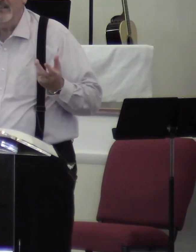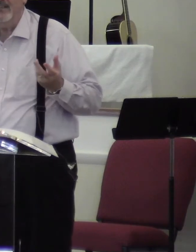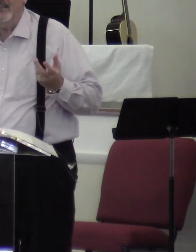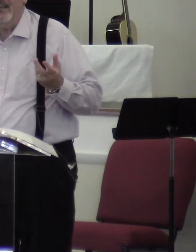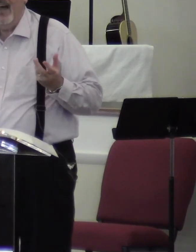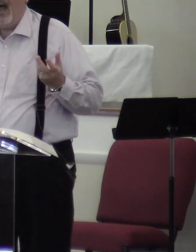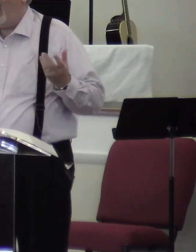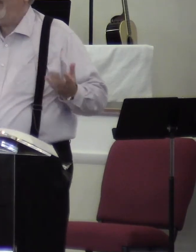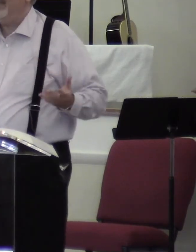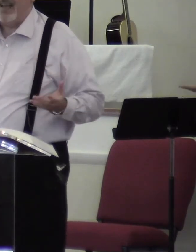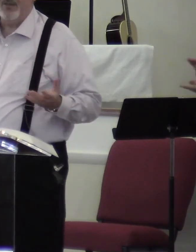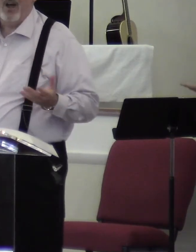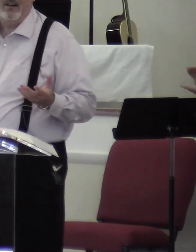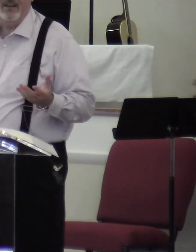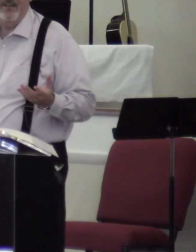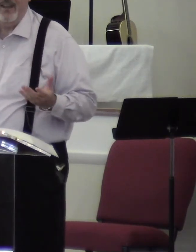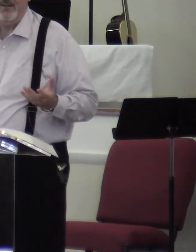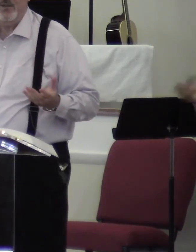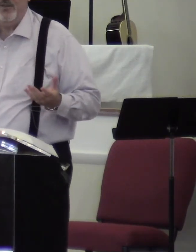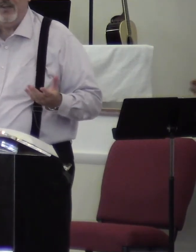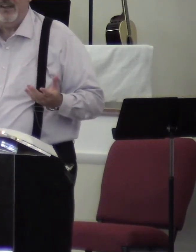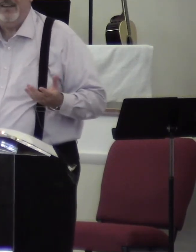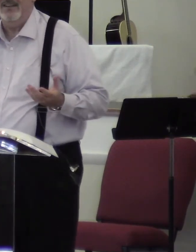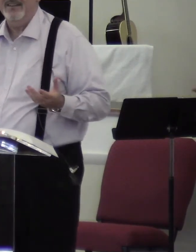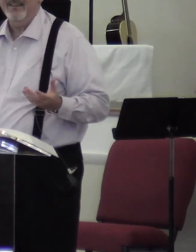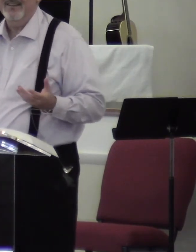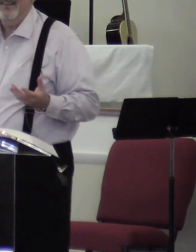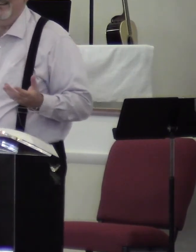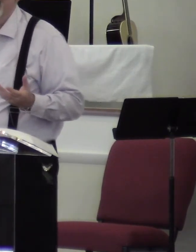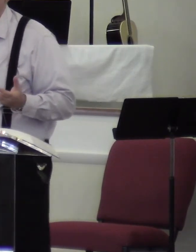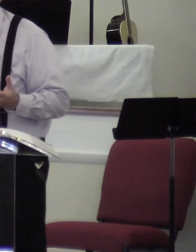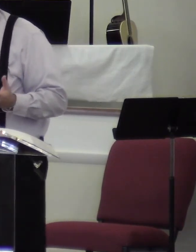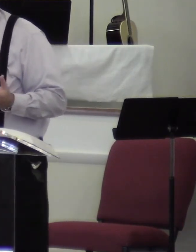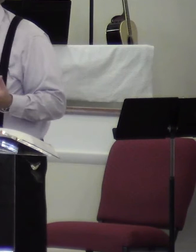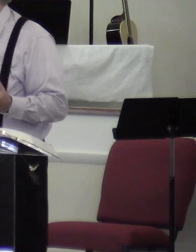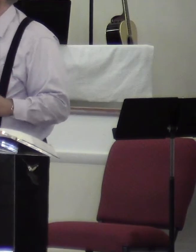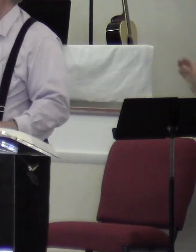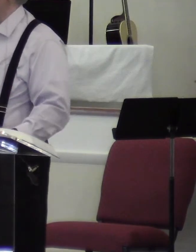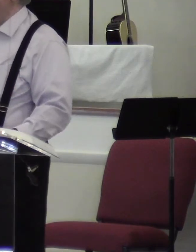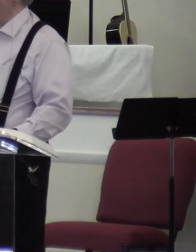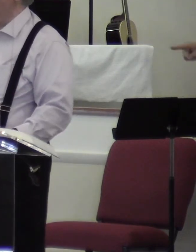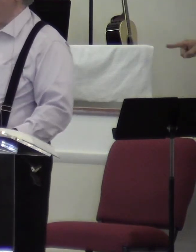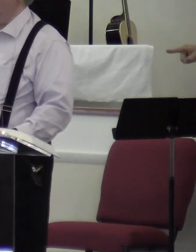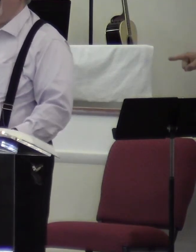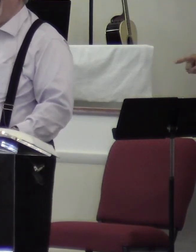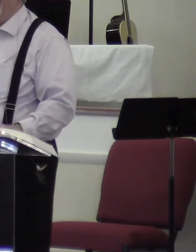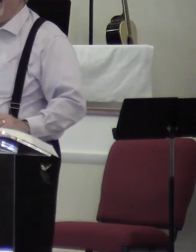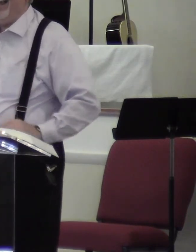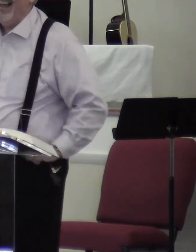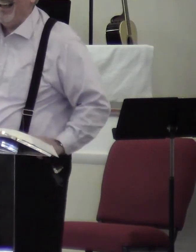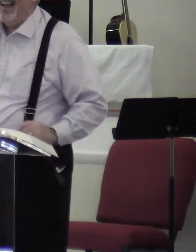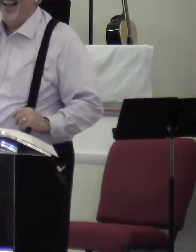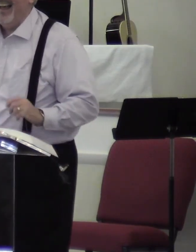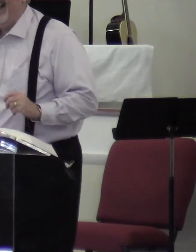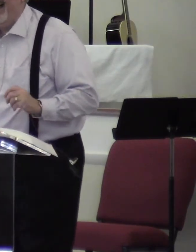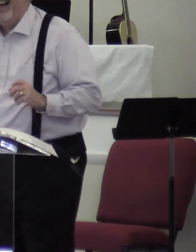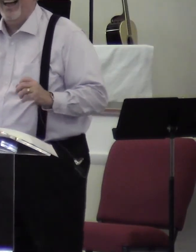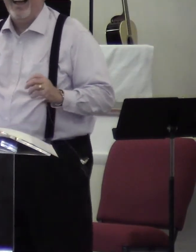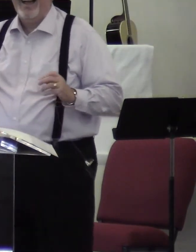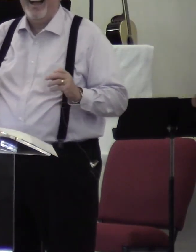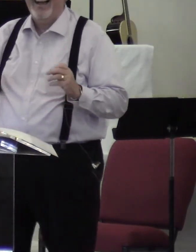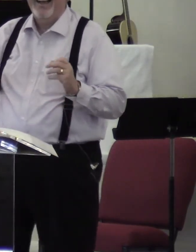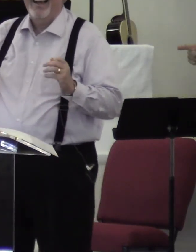Chocolate? I'll pass out chocolate if that's what you need. Chocolate! Amen, brother.